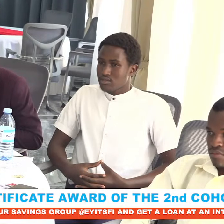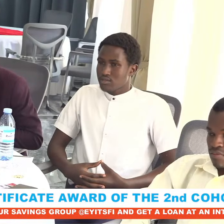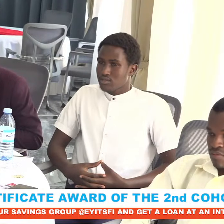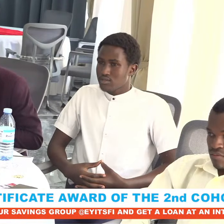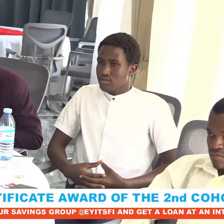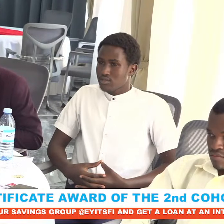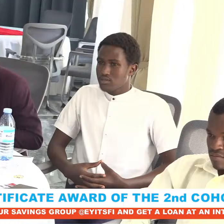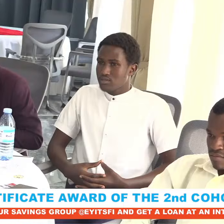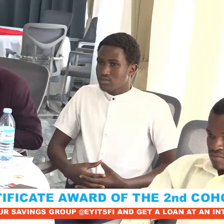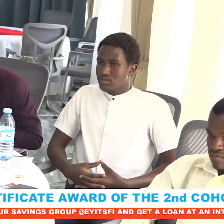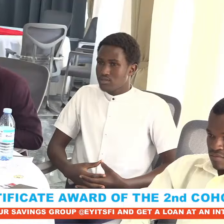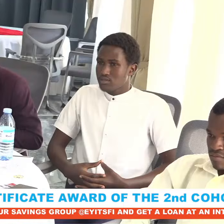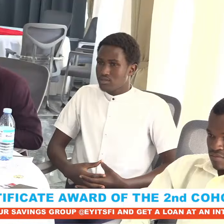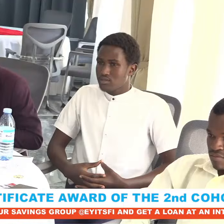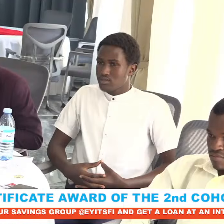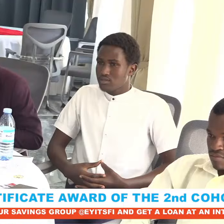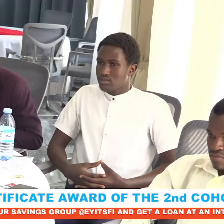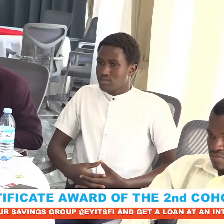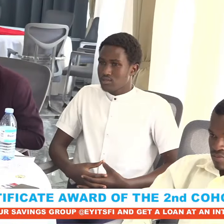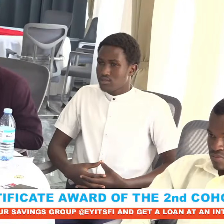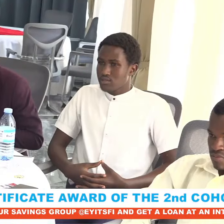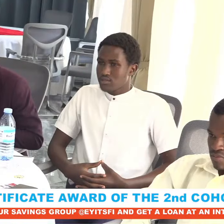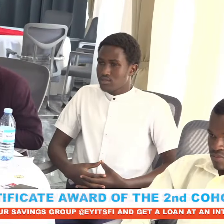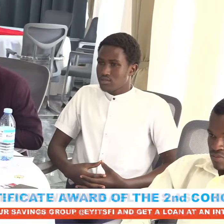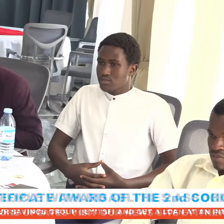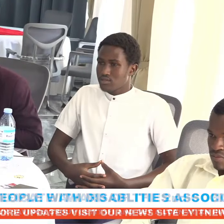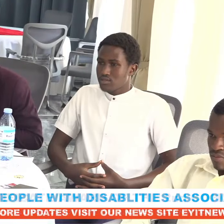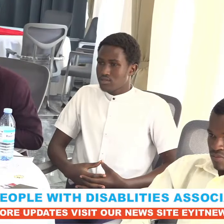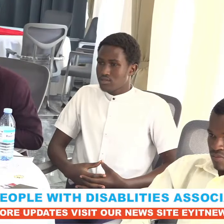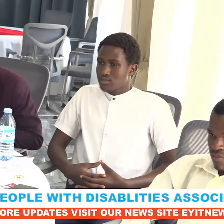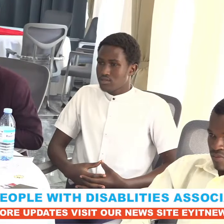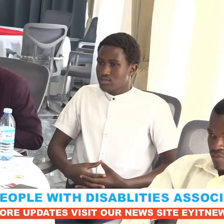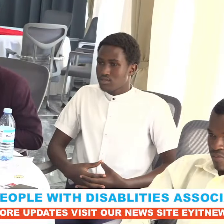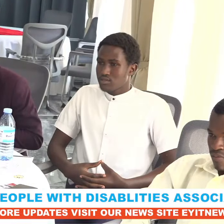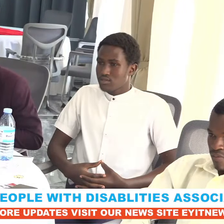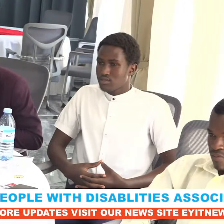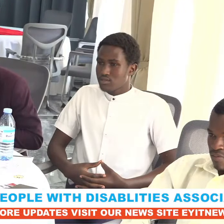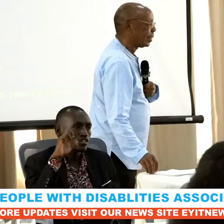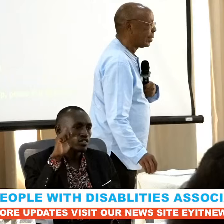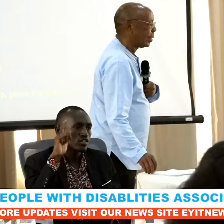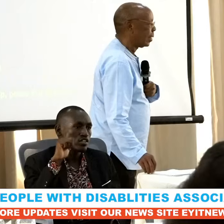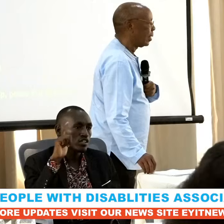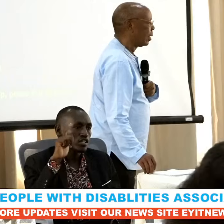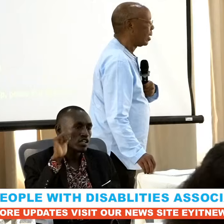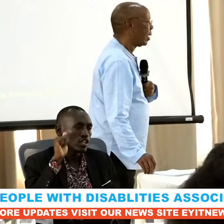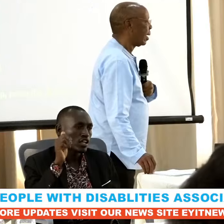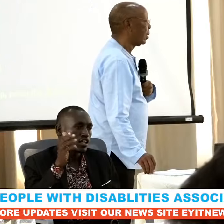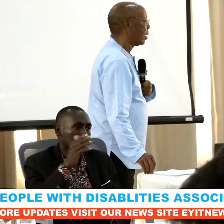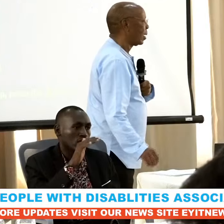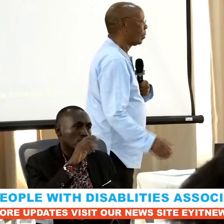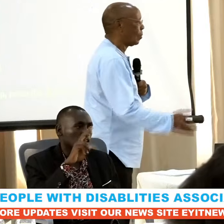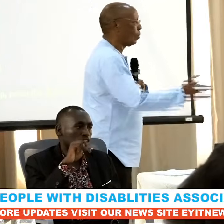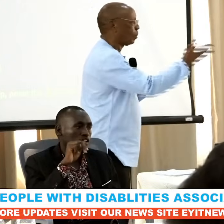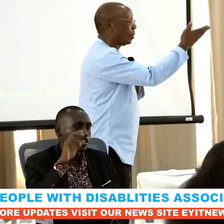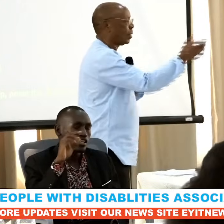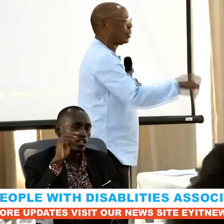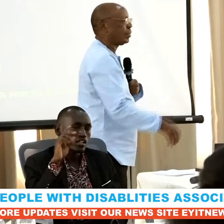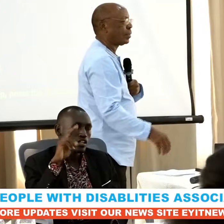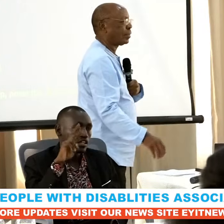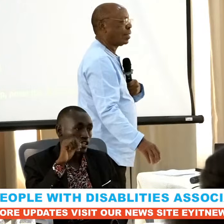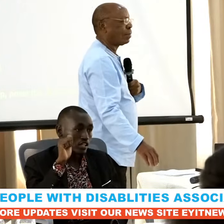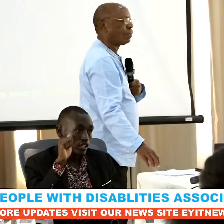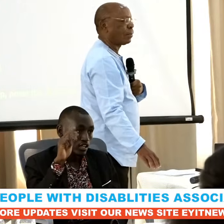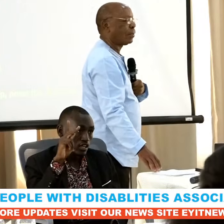Angela Nakato, I think, had either moved out. Angela Nakato